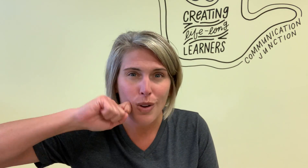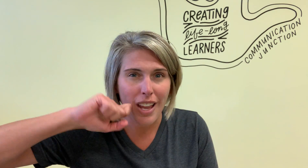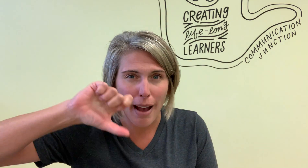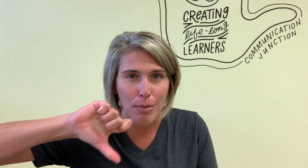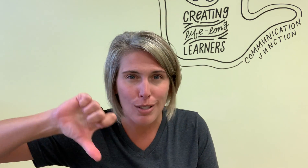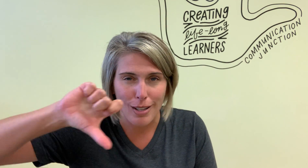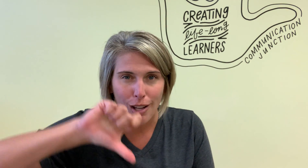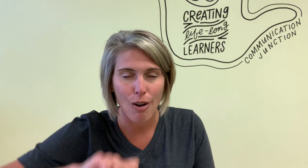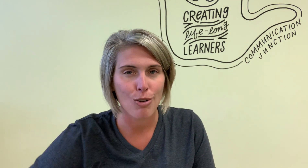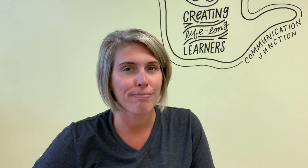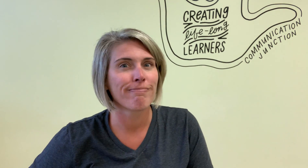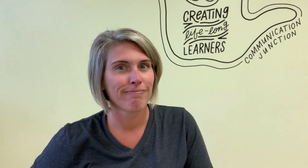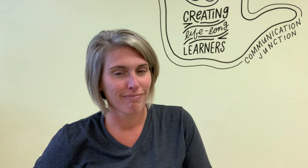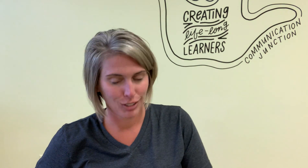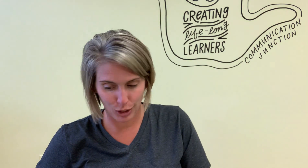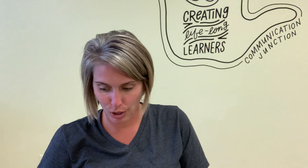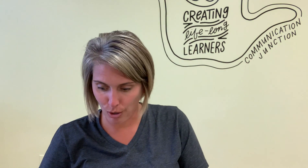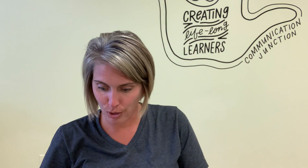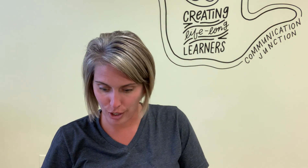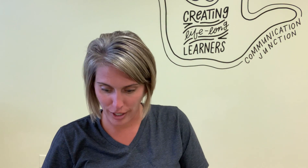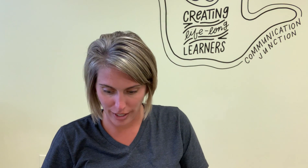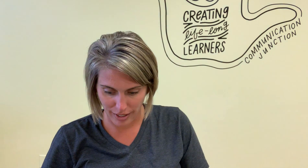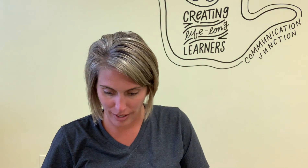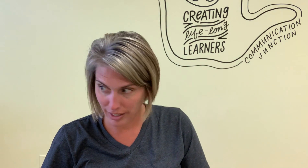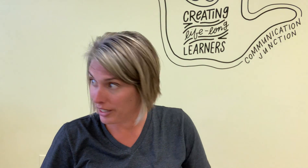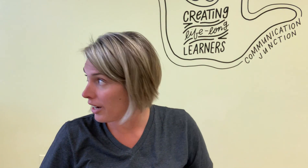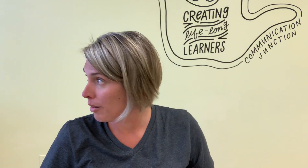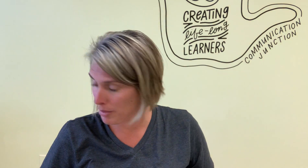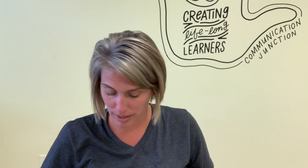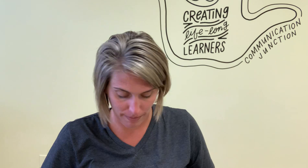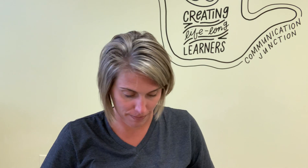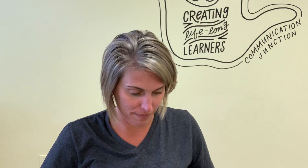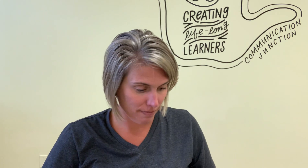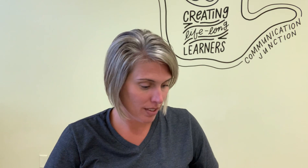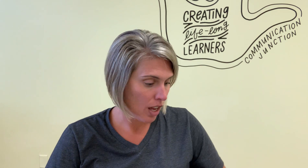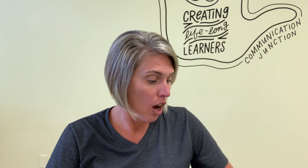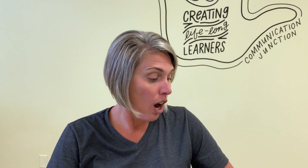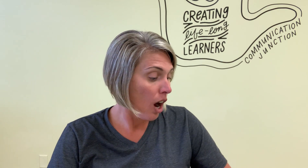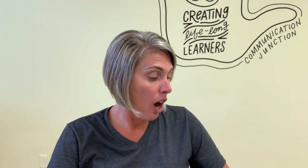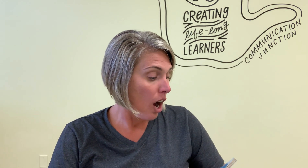eat applesauce at home? So good. Yum.